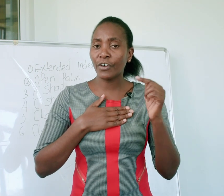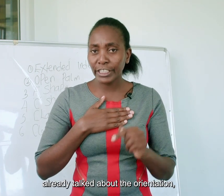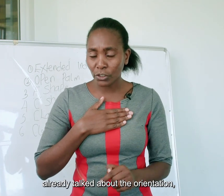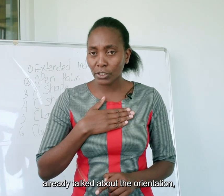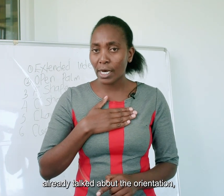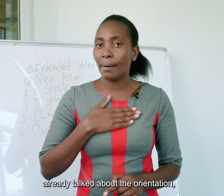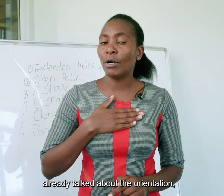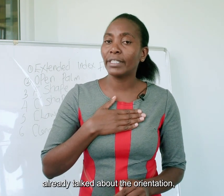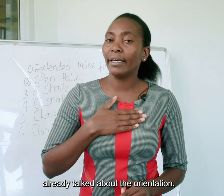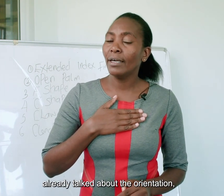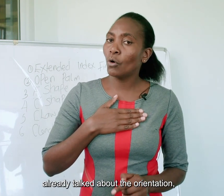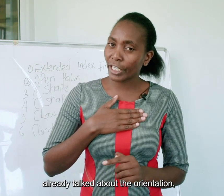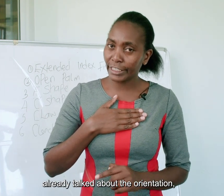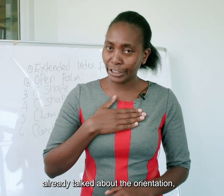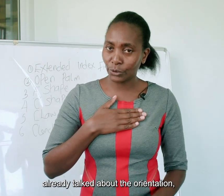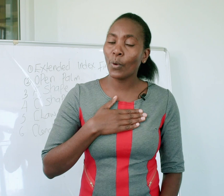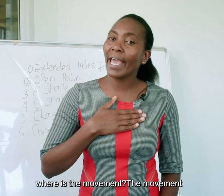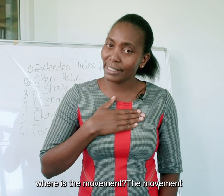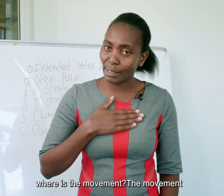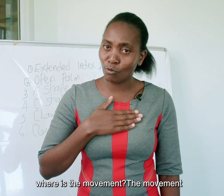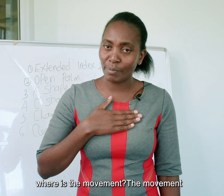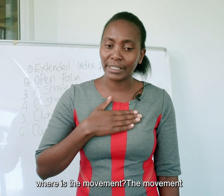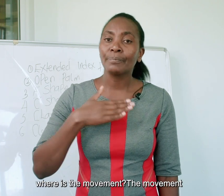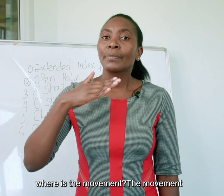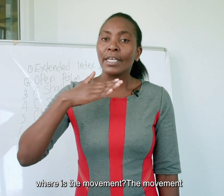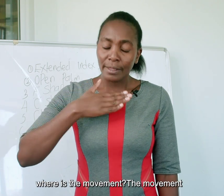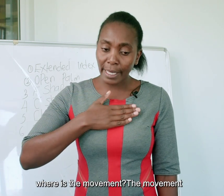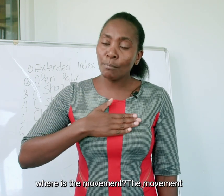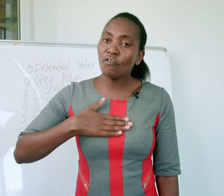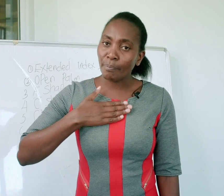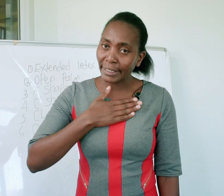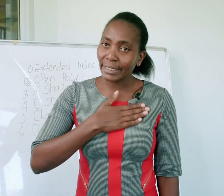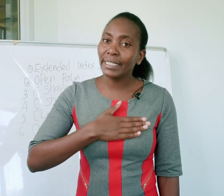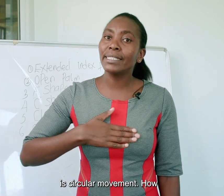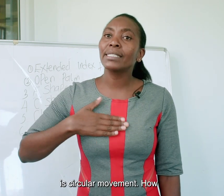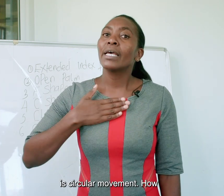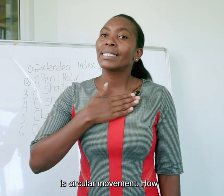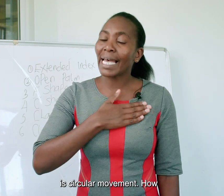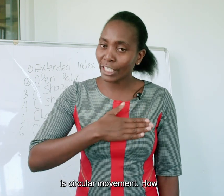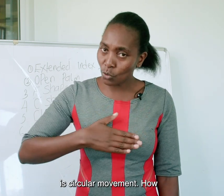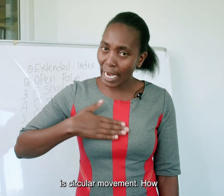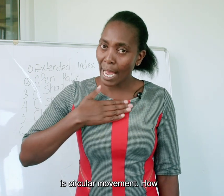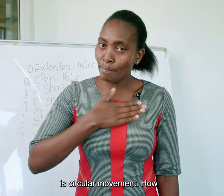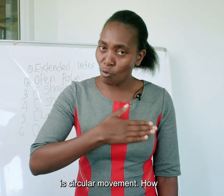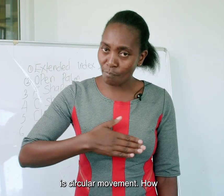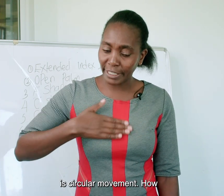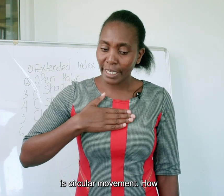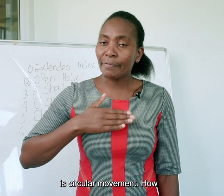already talked about the orientation. Where is the movement? The movement is circular movement.